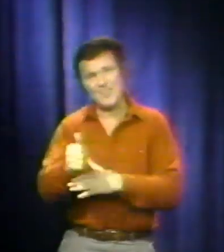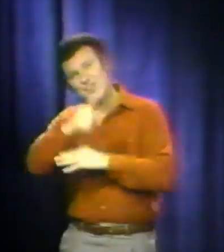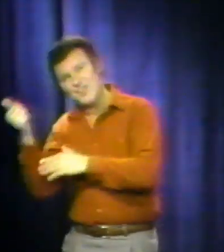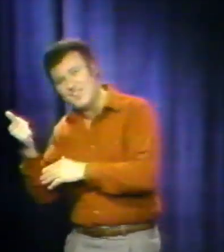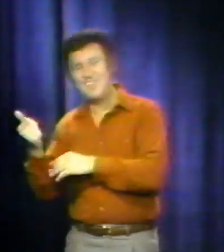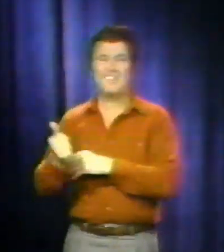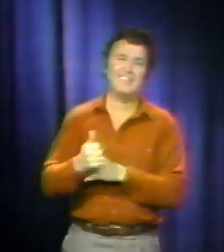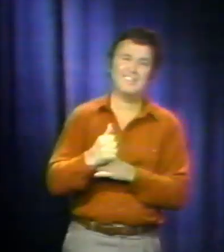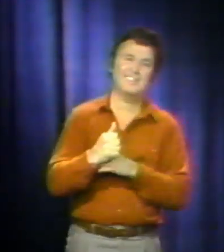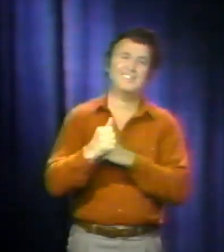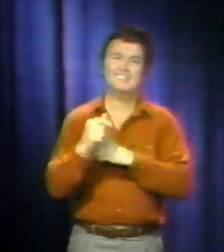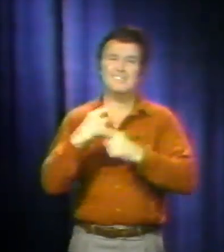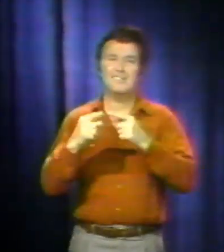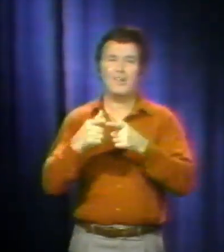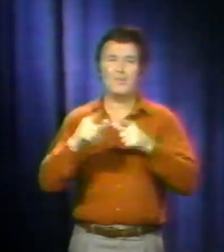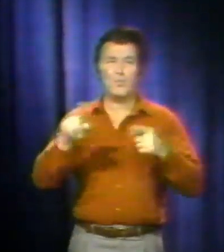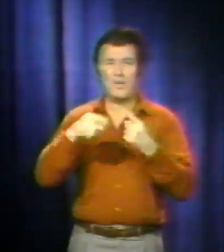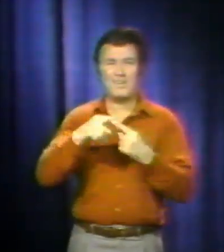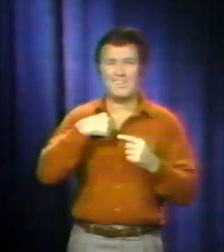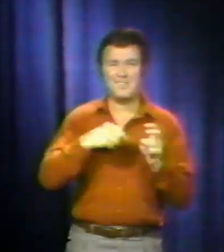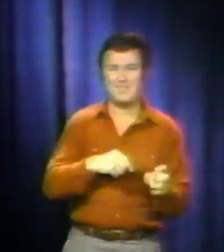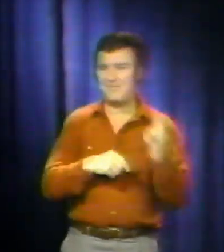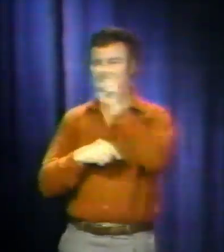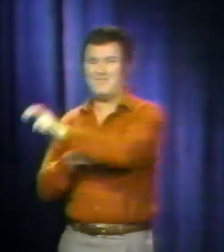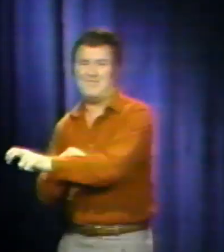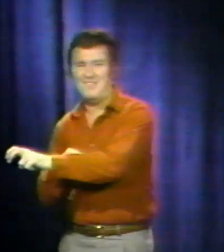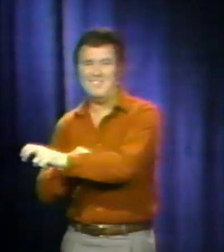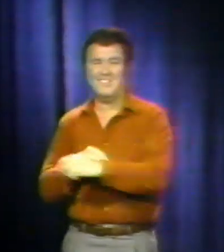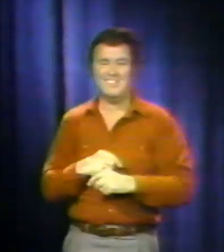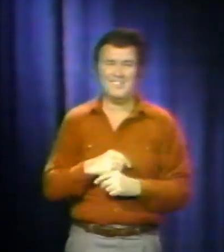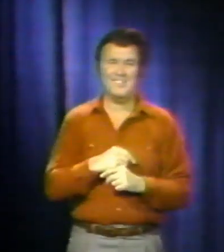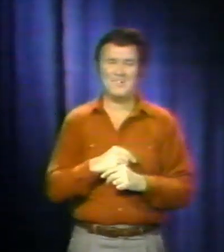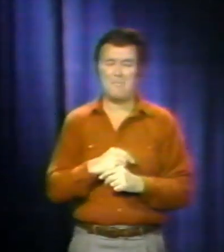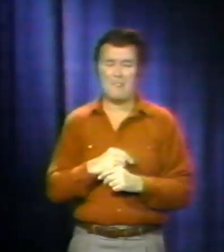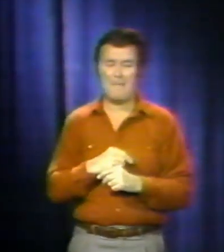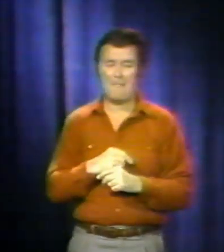another foreign sign language when I moved on.